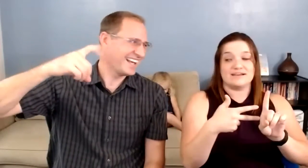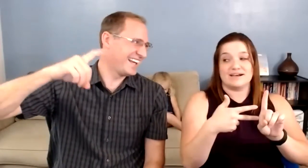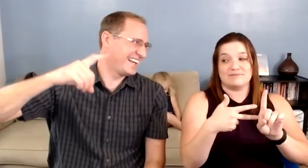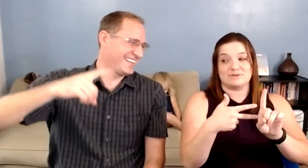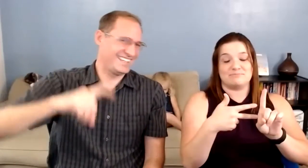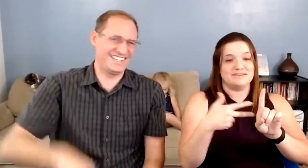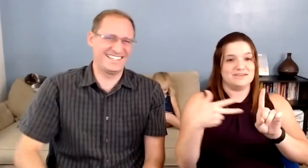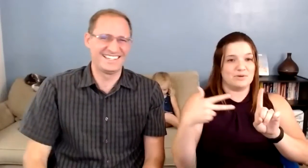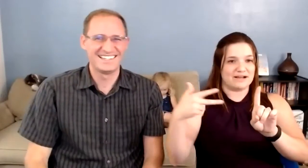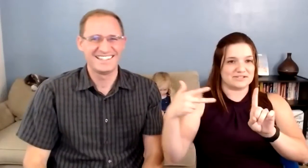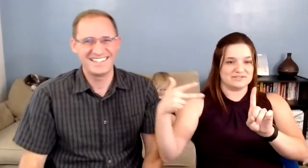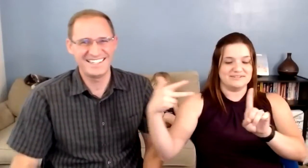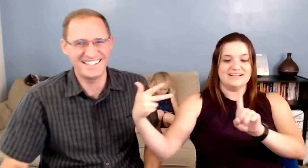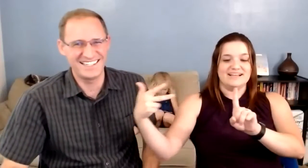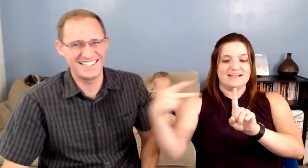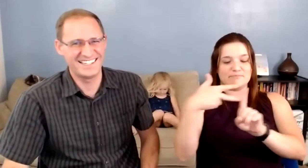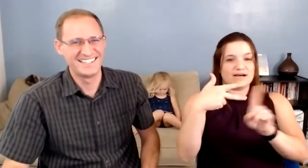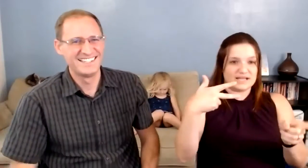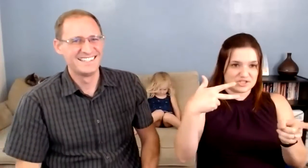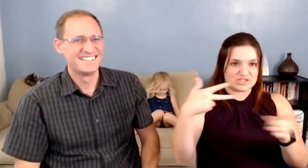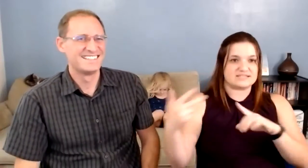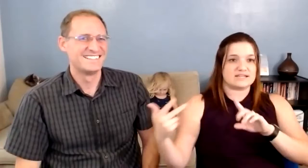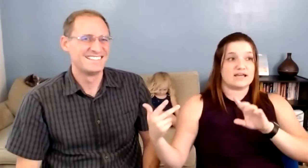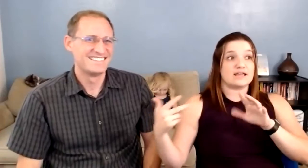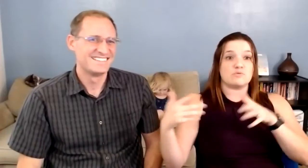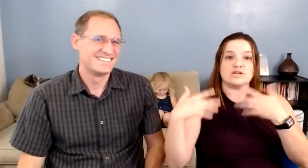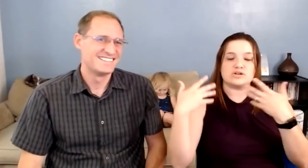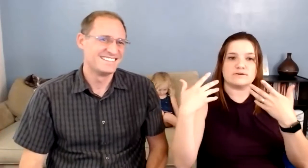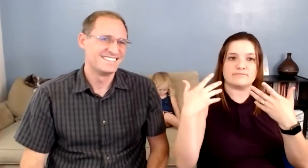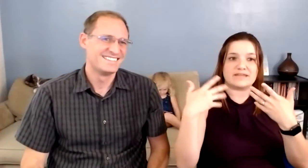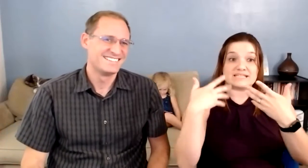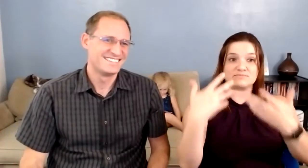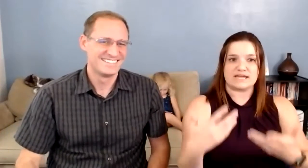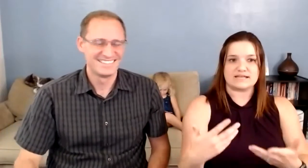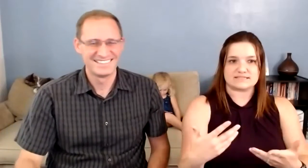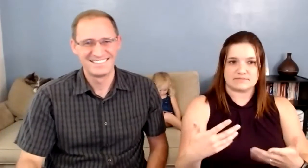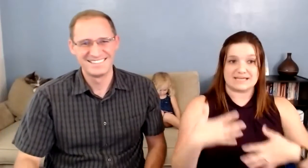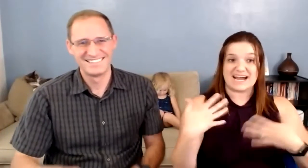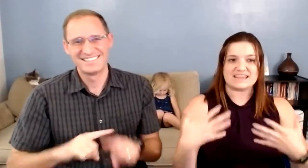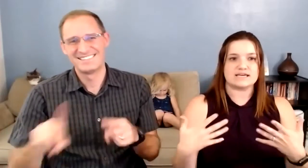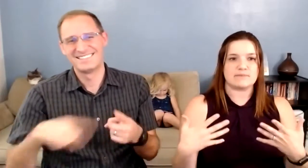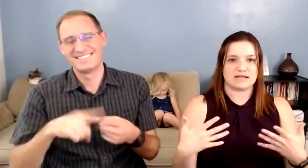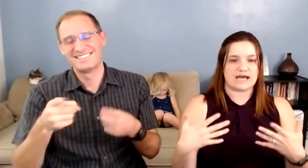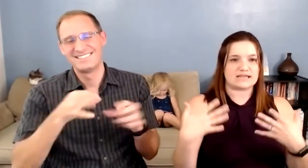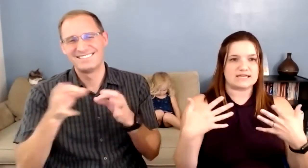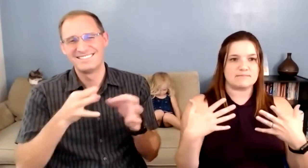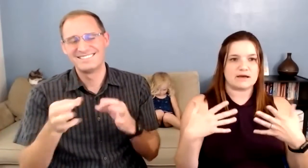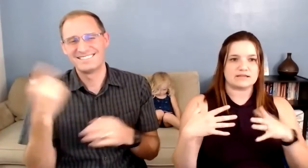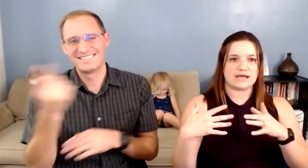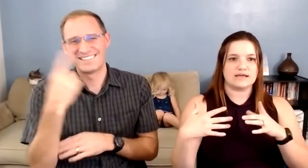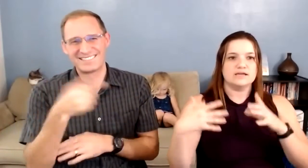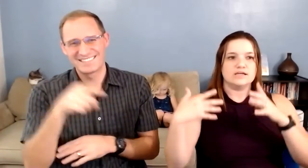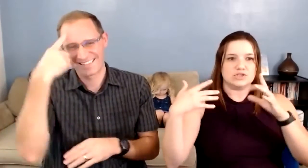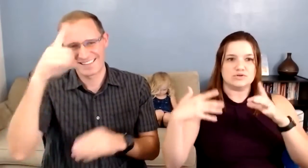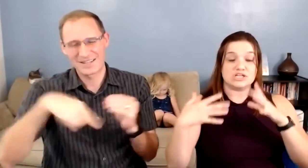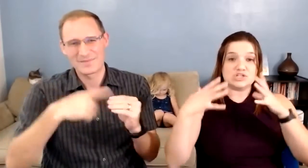going. Yeah, with just no parachute. But it's just when you're explaining something, kind of think about that. Think about